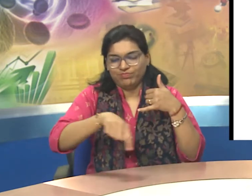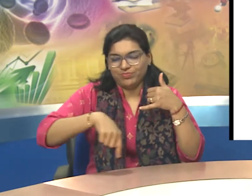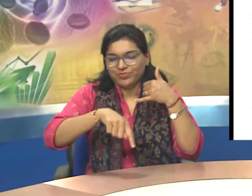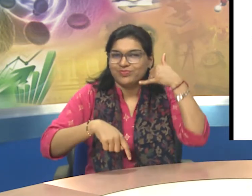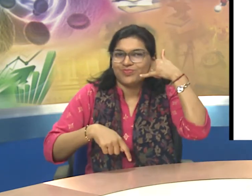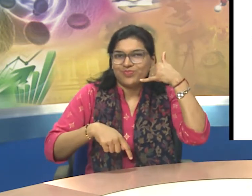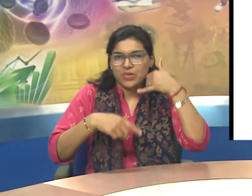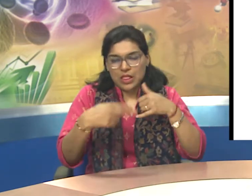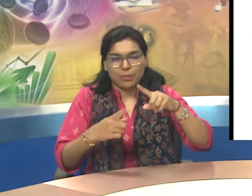Telephones.